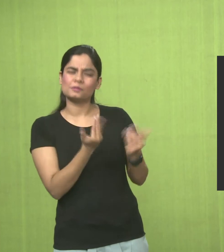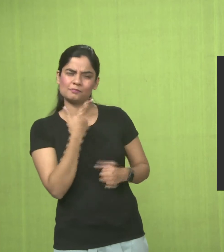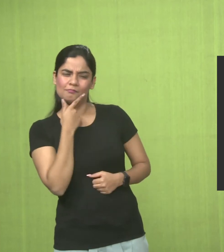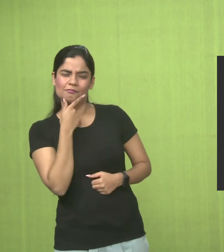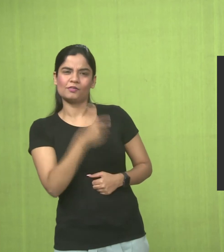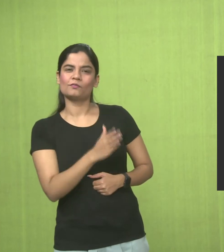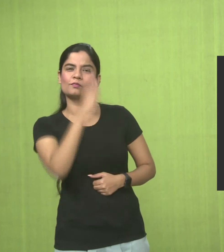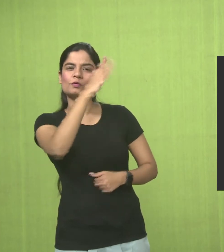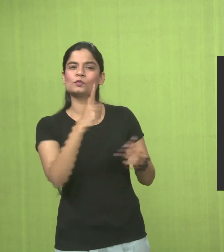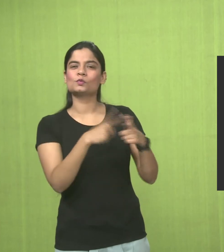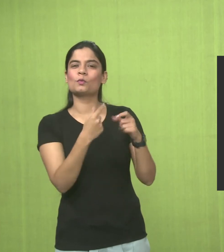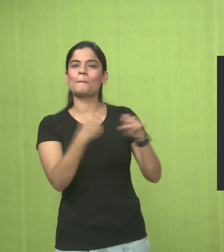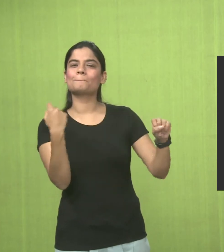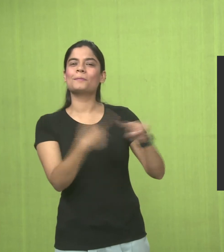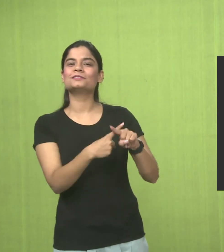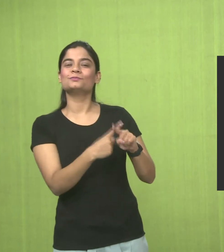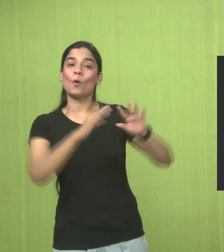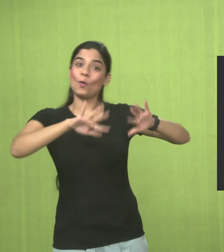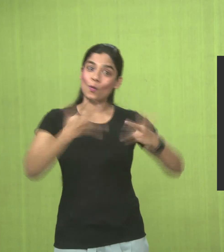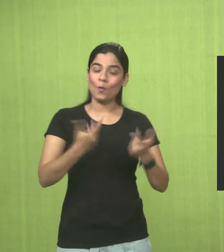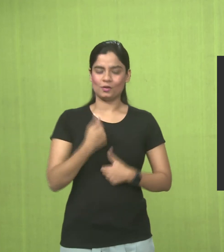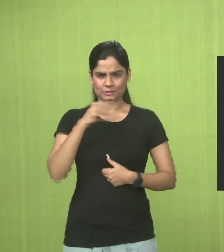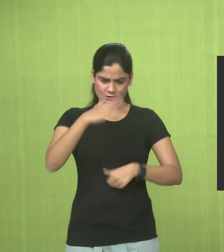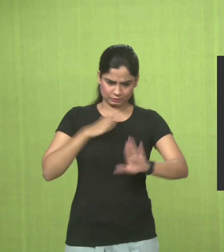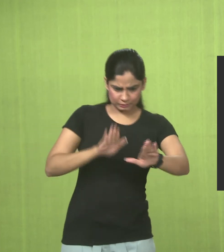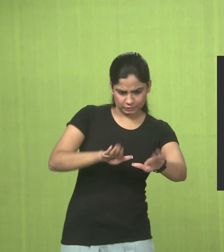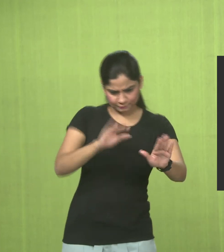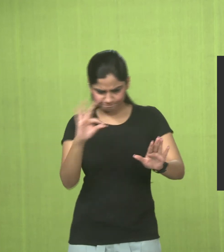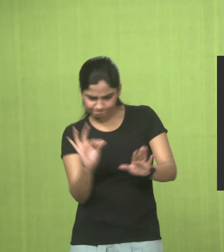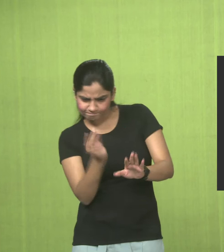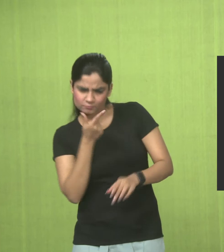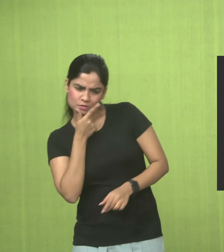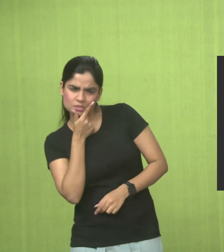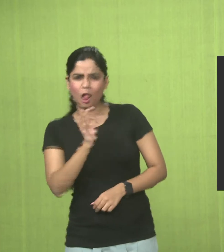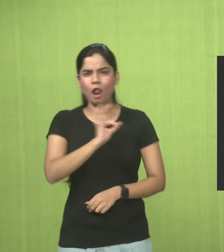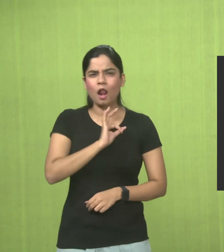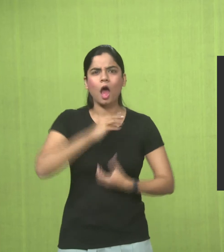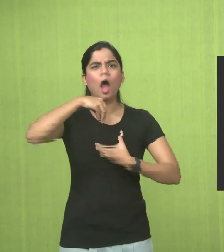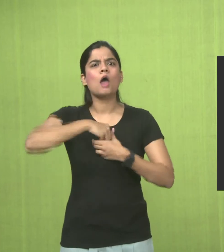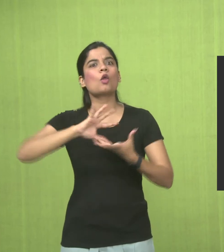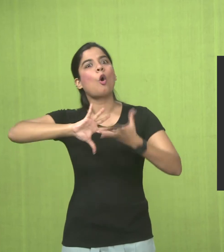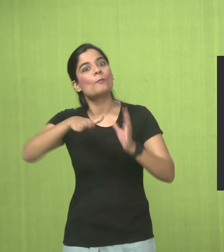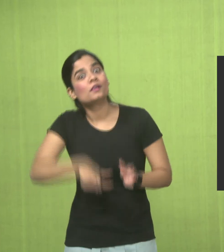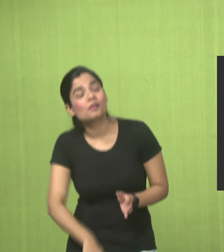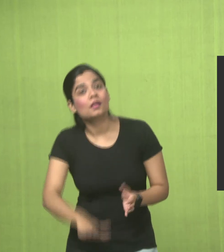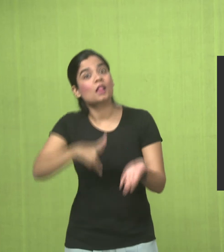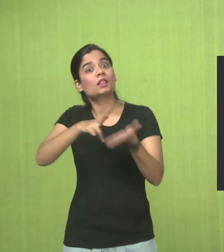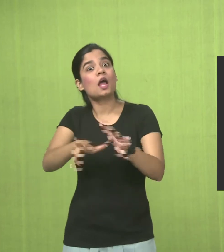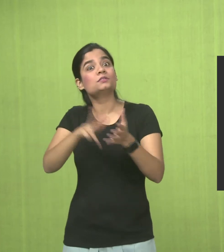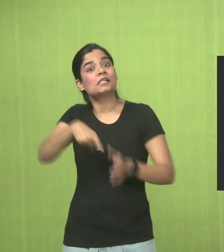They observe that the child makes really good paintings. He can tell the child to be an artist. Or if they observe that the child is really good